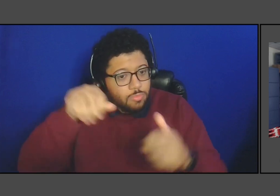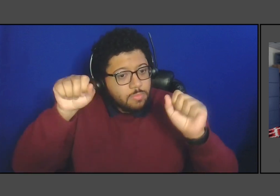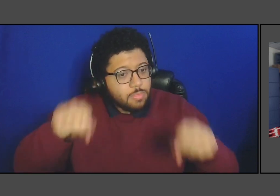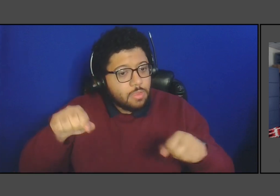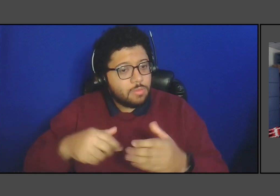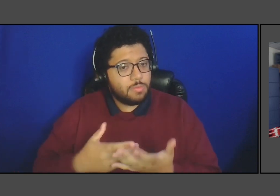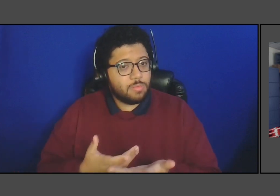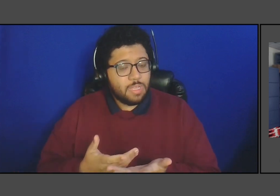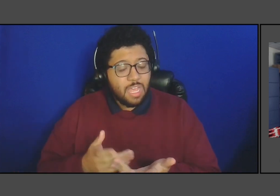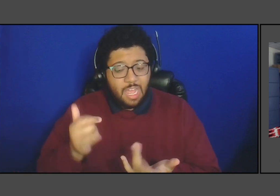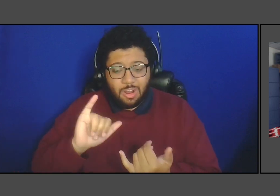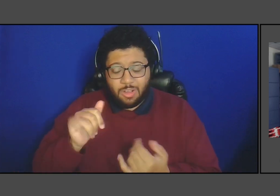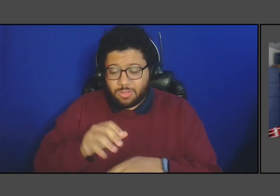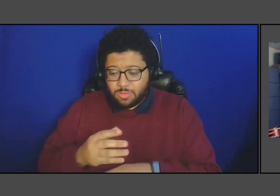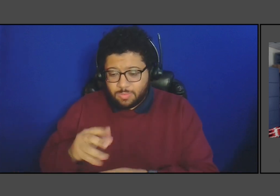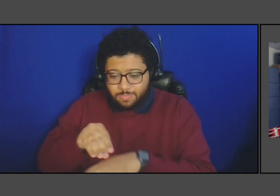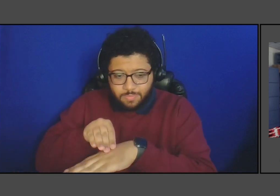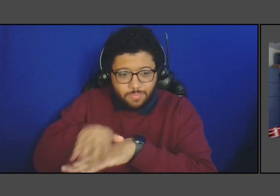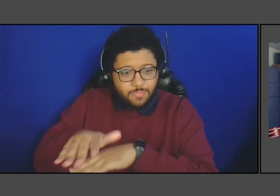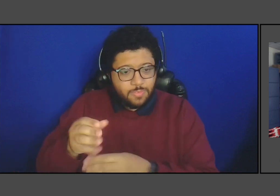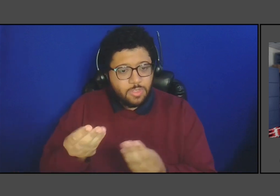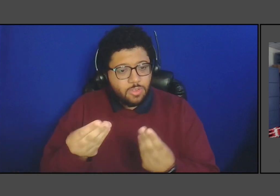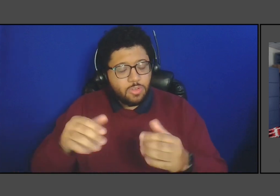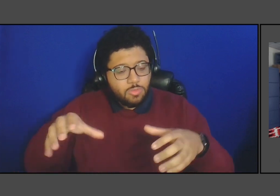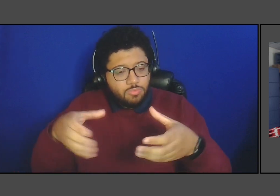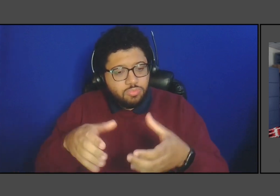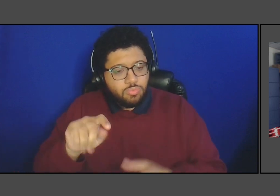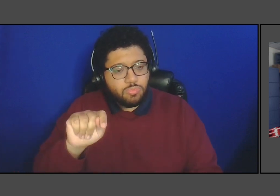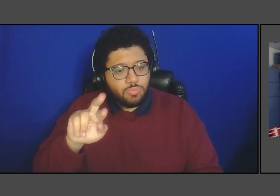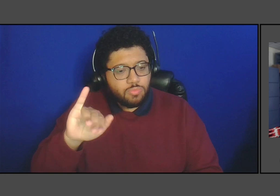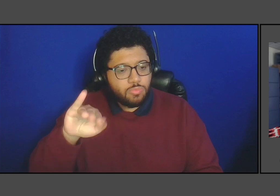lands. So it's important when we talk about the borderlands